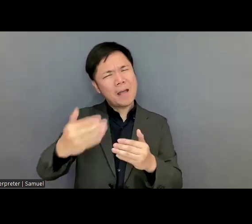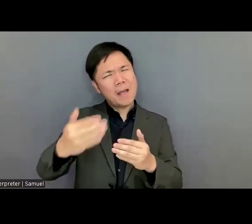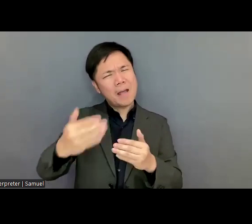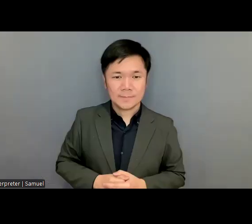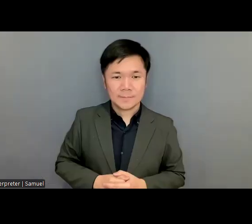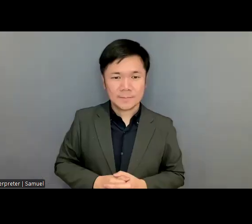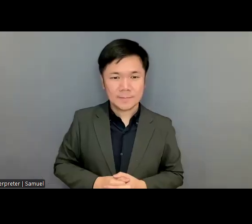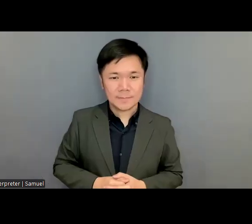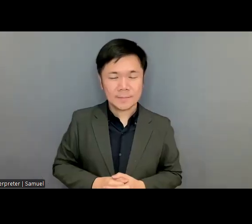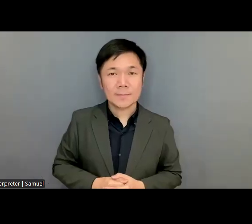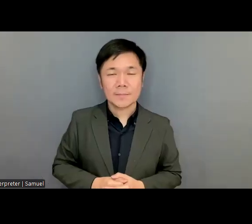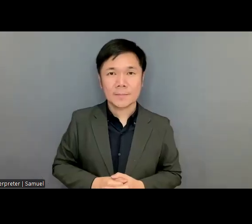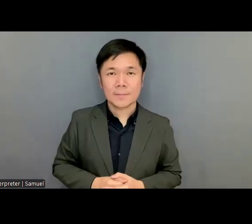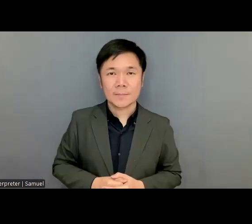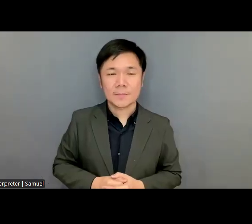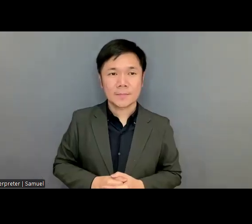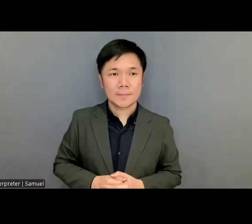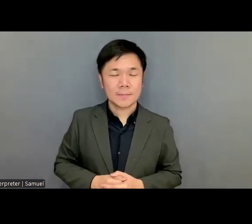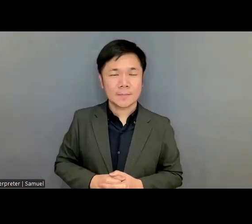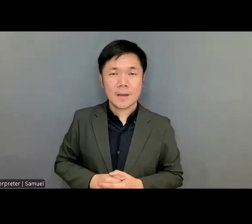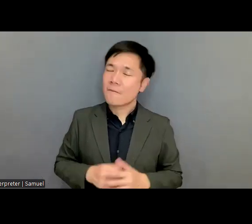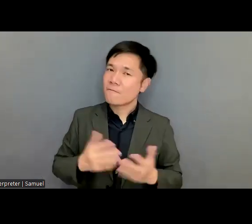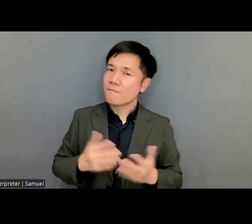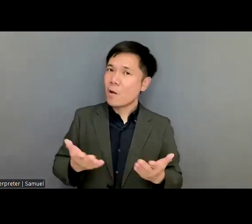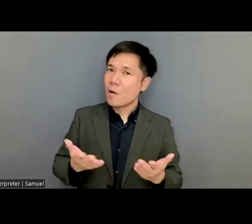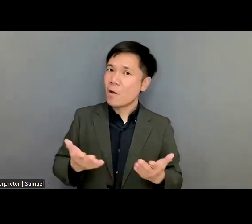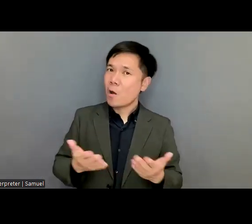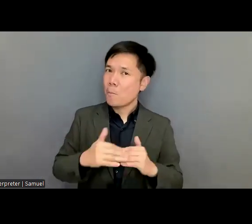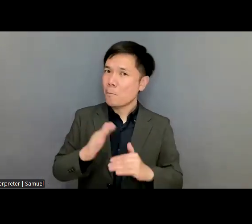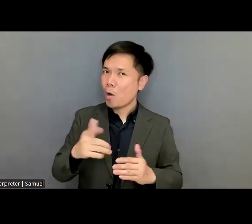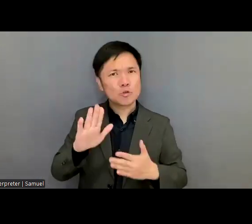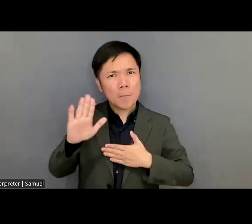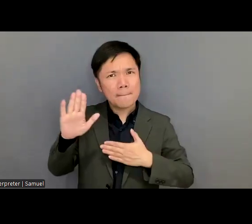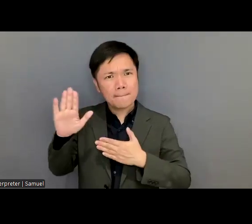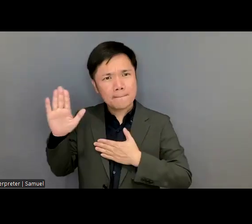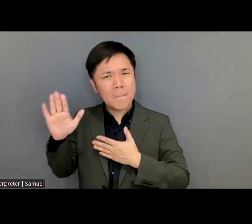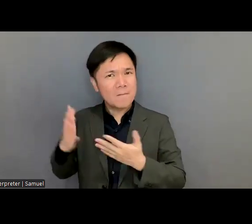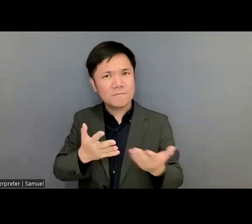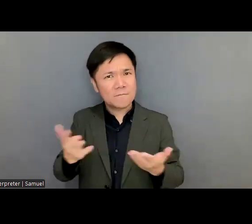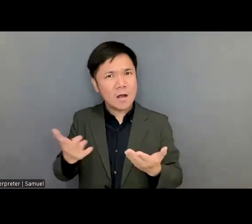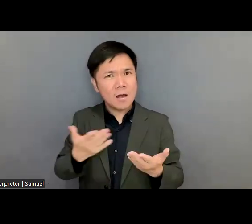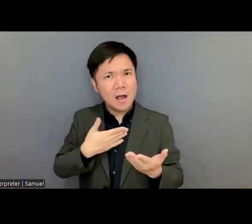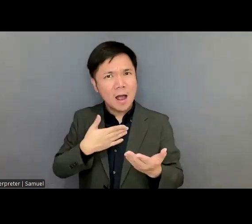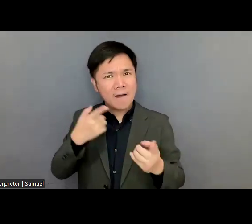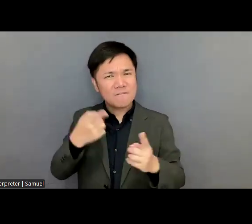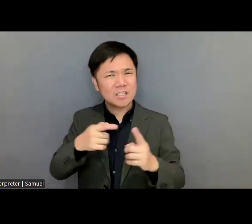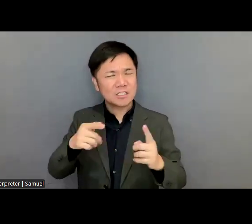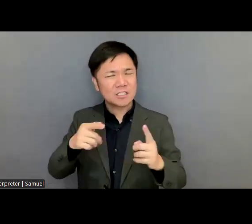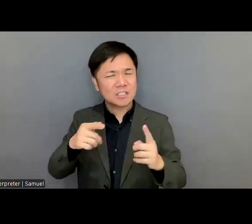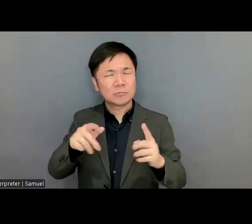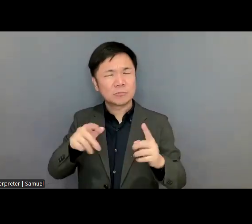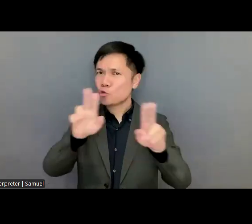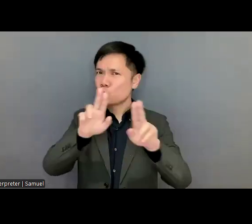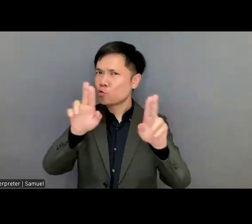encourage other stakeholders to make commitments regarding Indigenous persons with disabilities, and what kind of commitments maybe